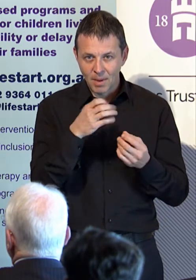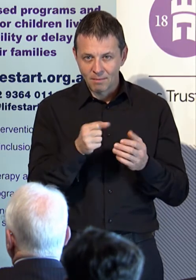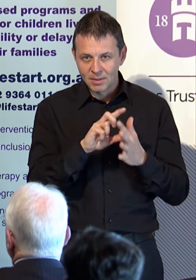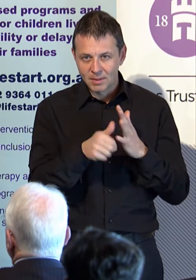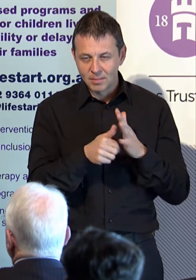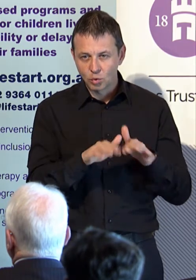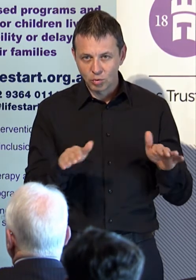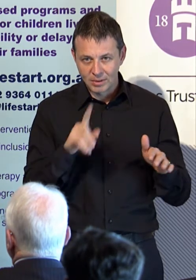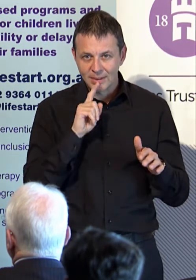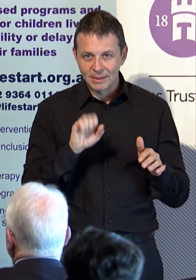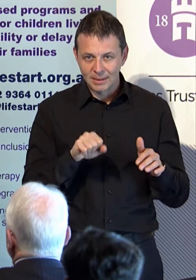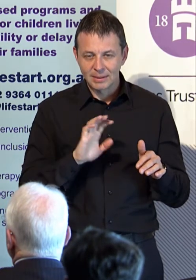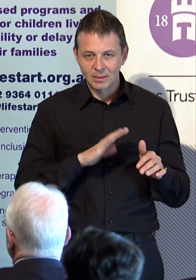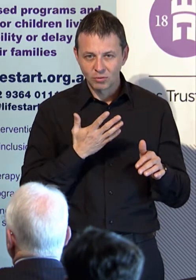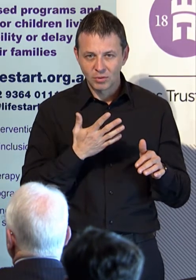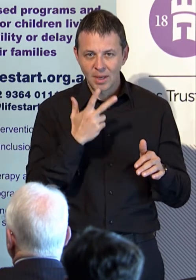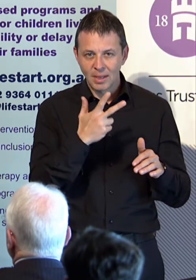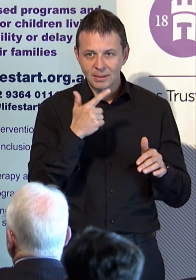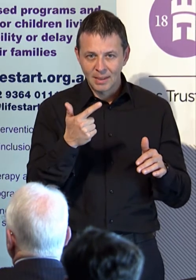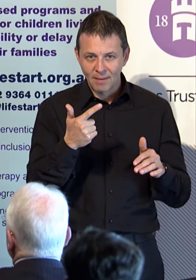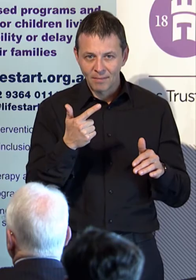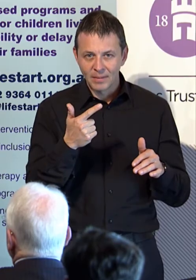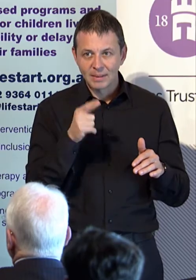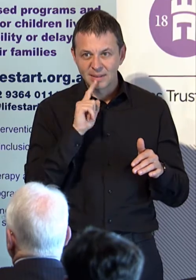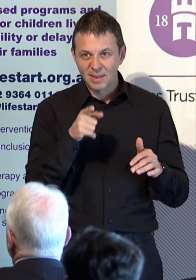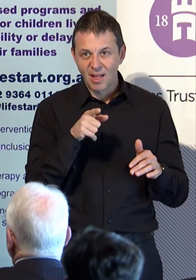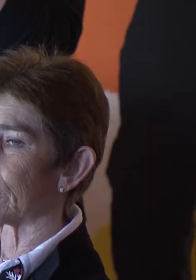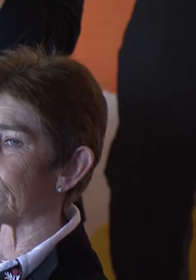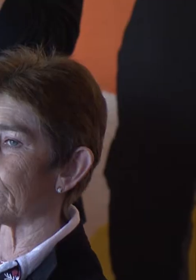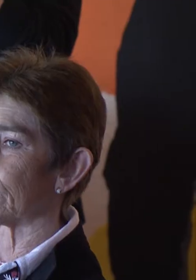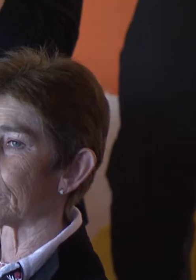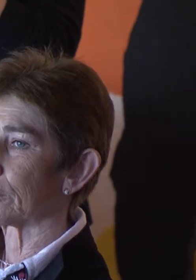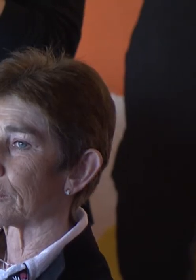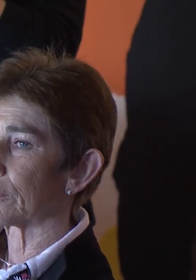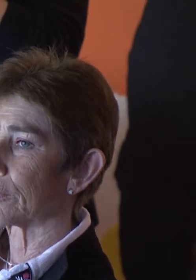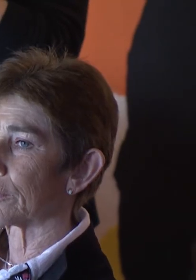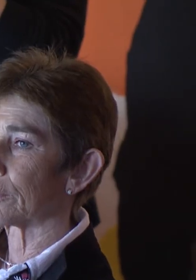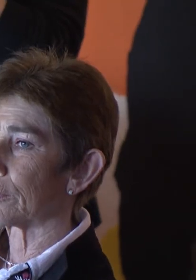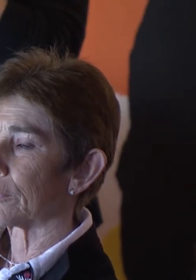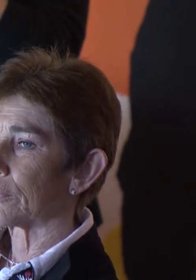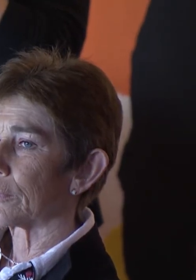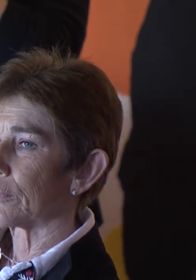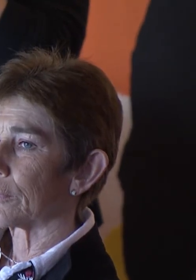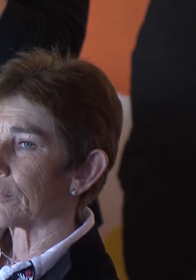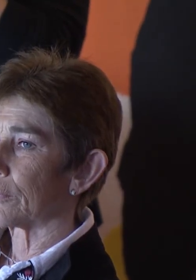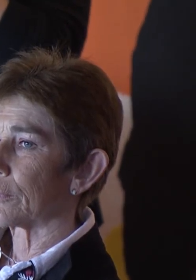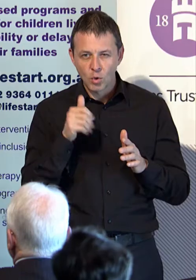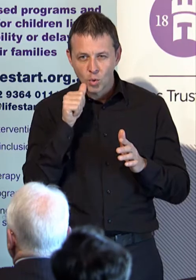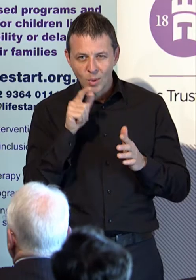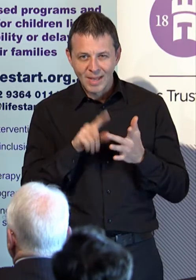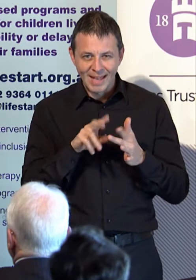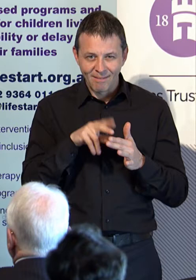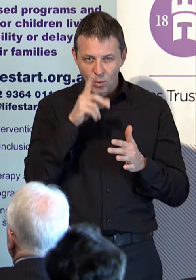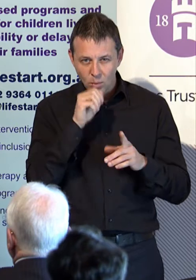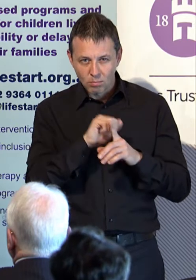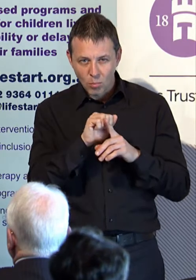interested. 83% of those families said that they used a computer every single day. So we knew if we could get this right, we were going to be hopefully